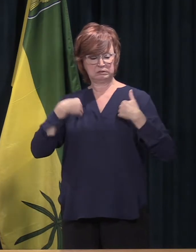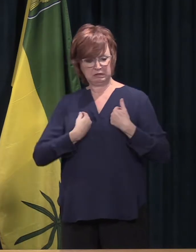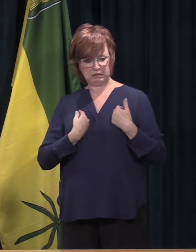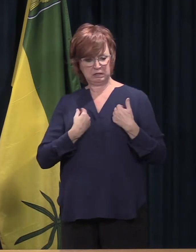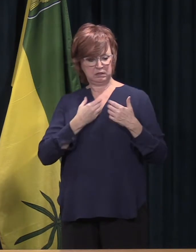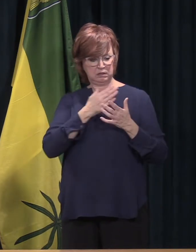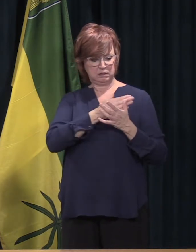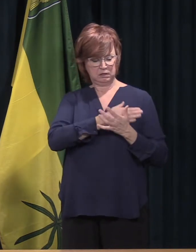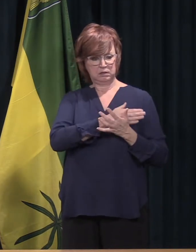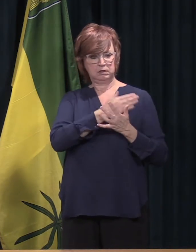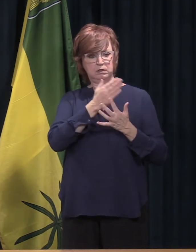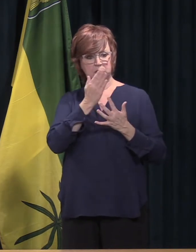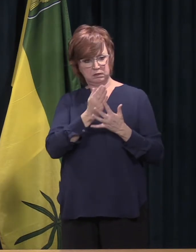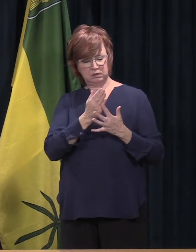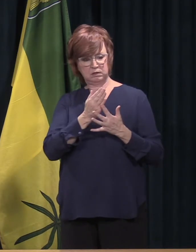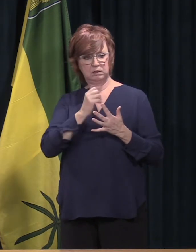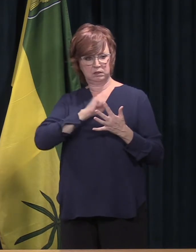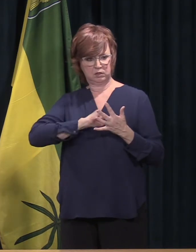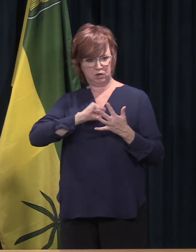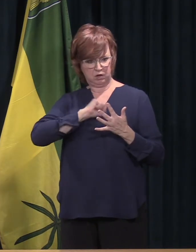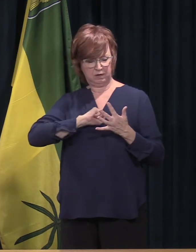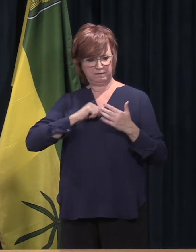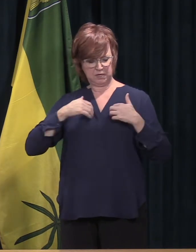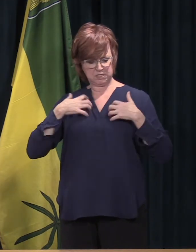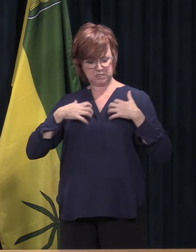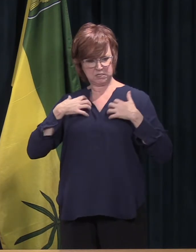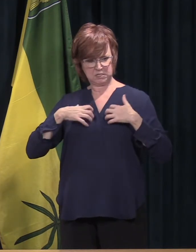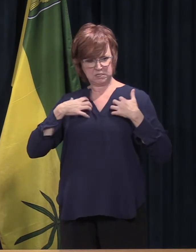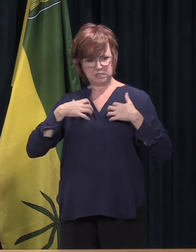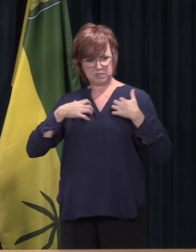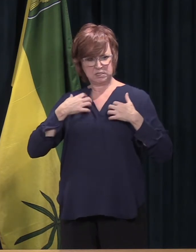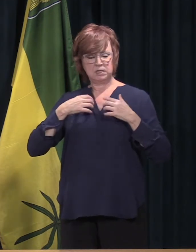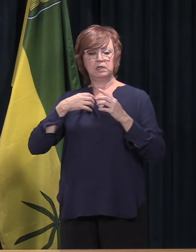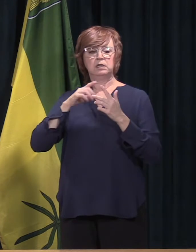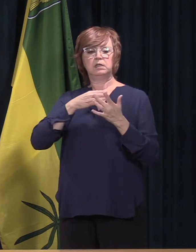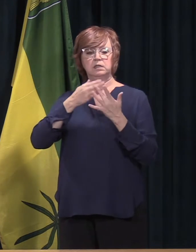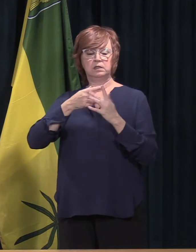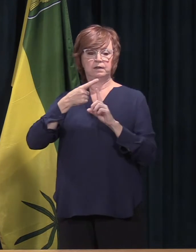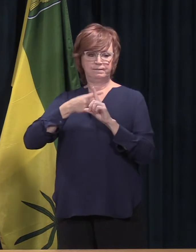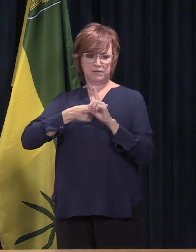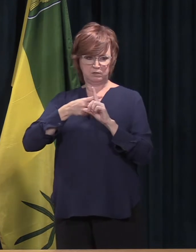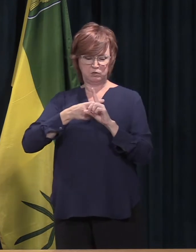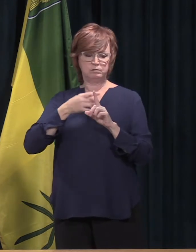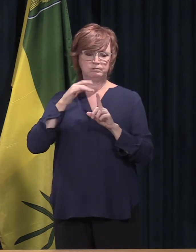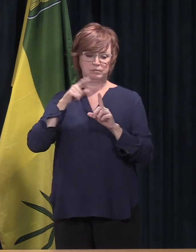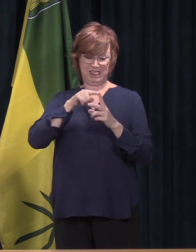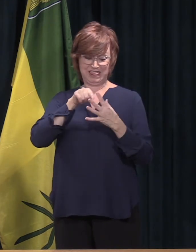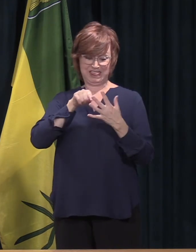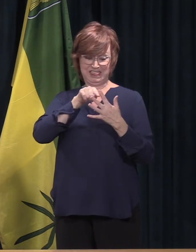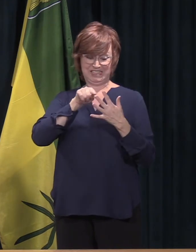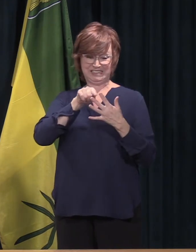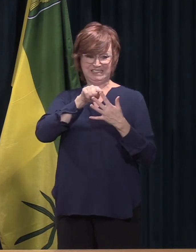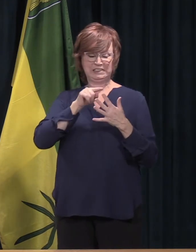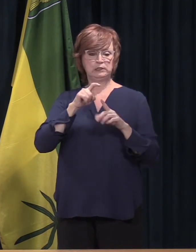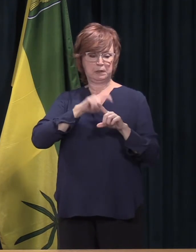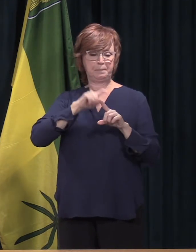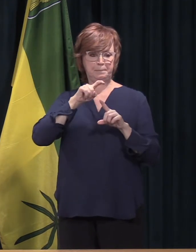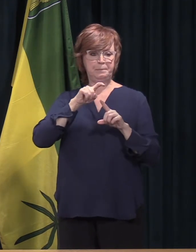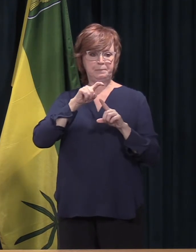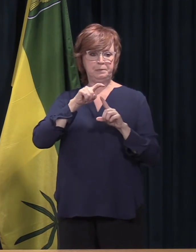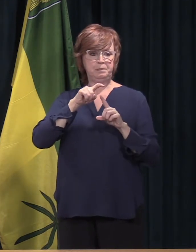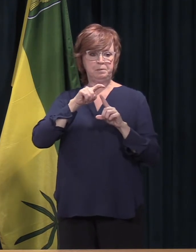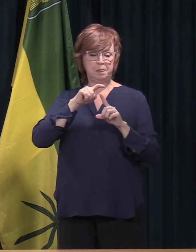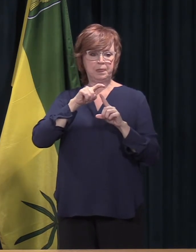cough, fever. That's when the nasopharyngeal swab becomes positive. So even when you start getting